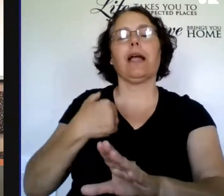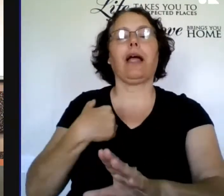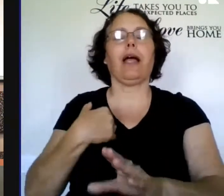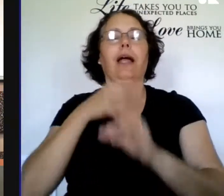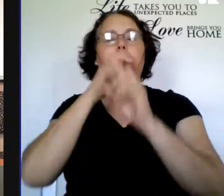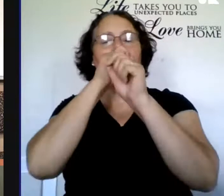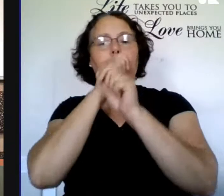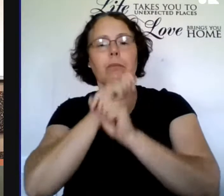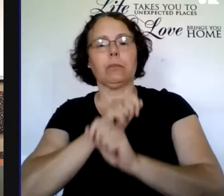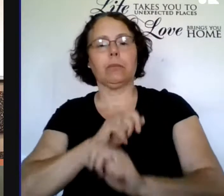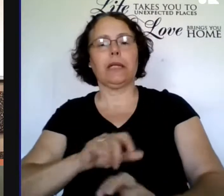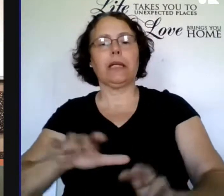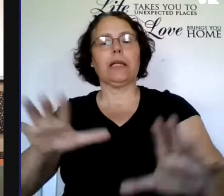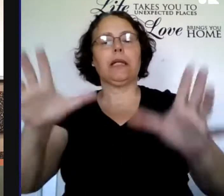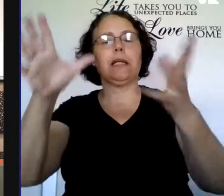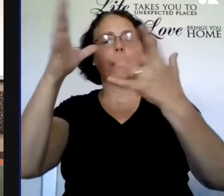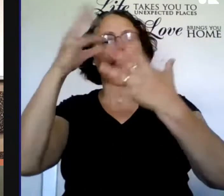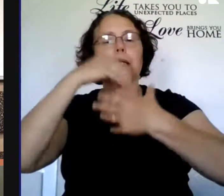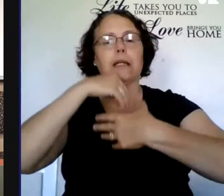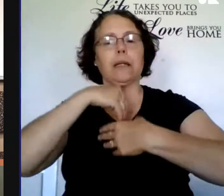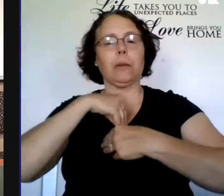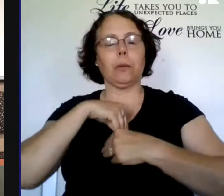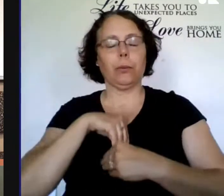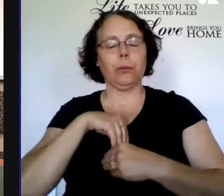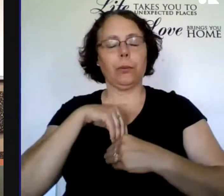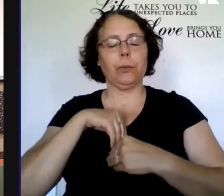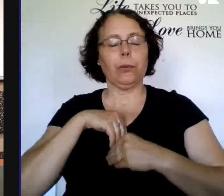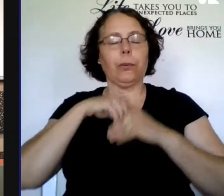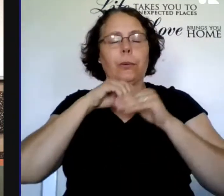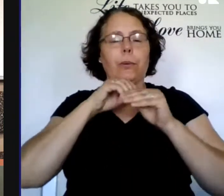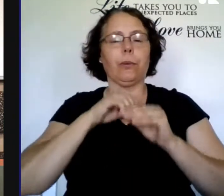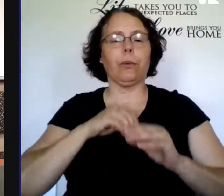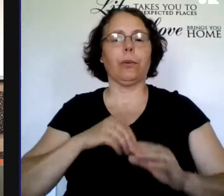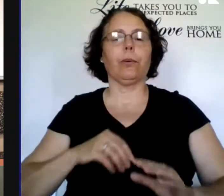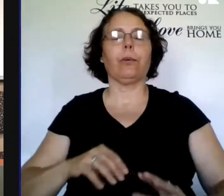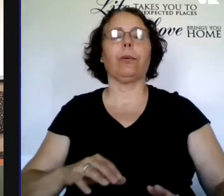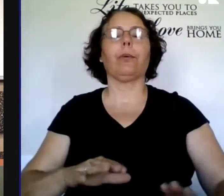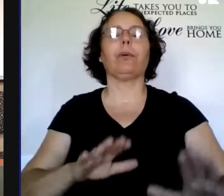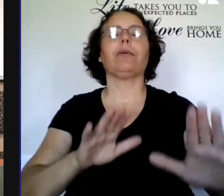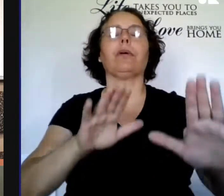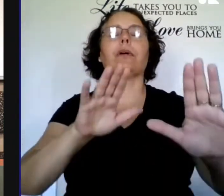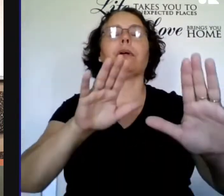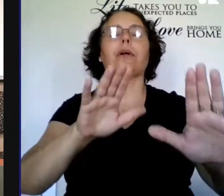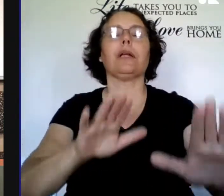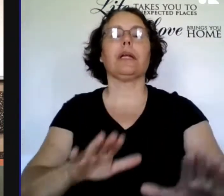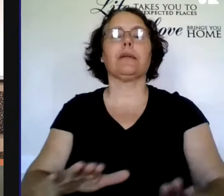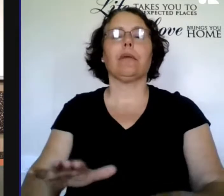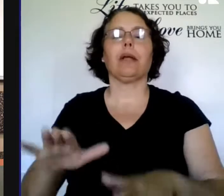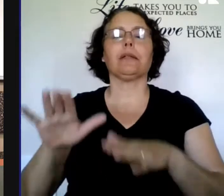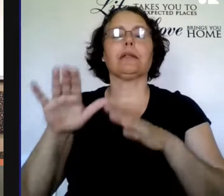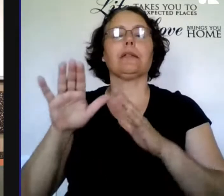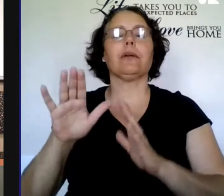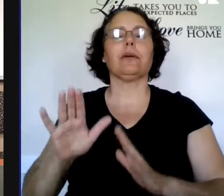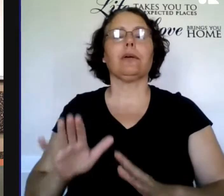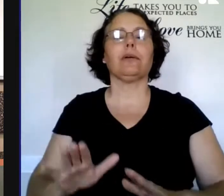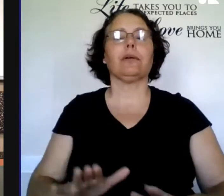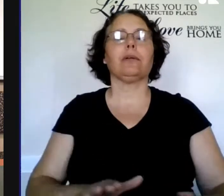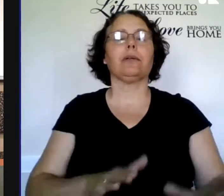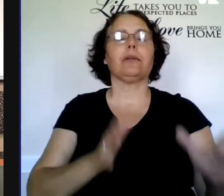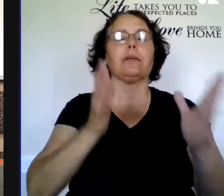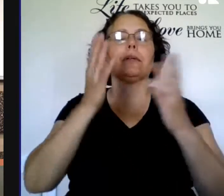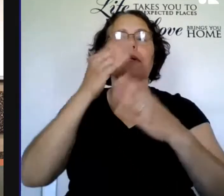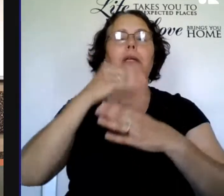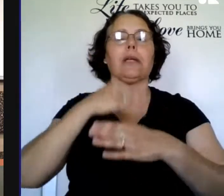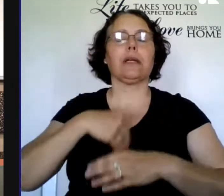peace like a river. I've got peace like a river in my soul.